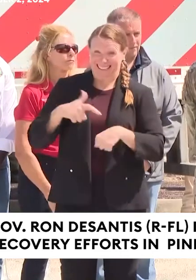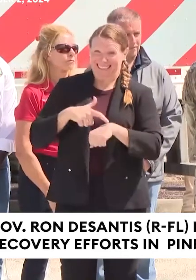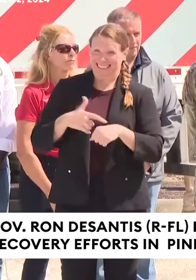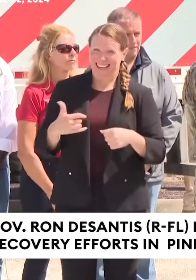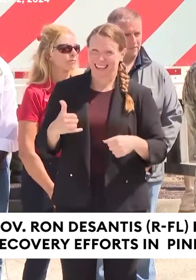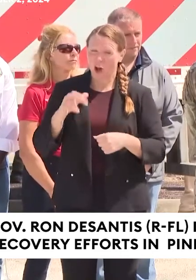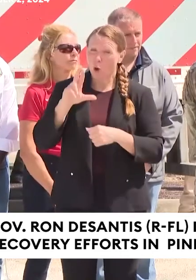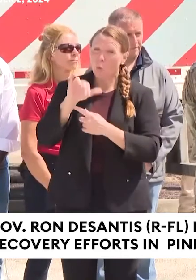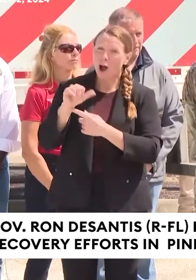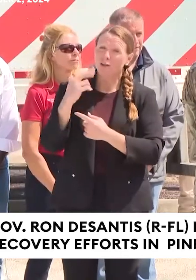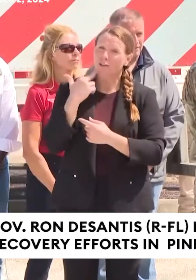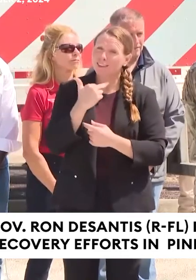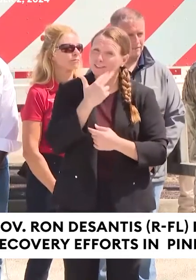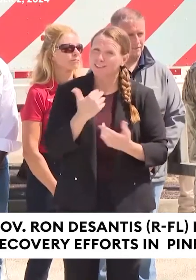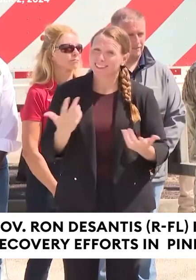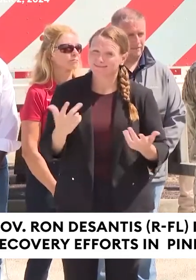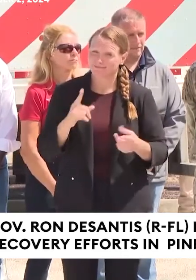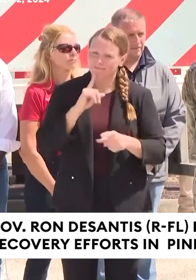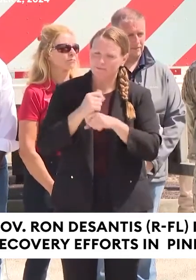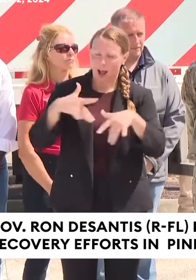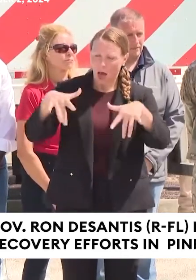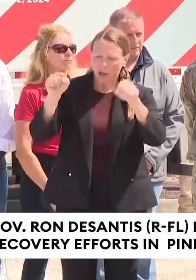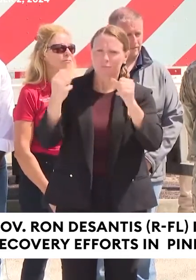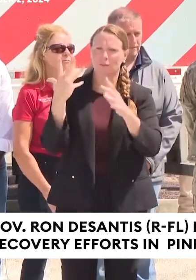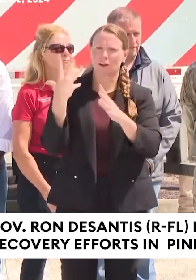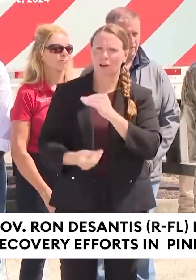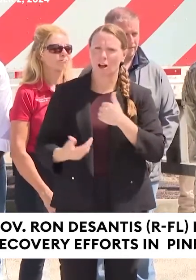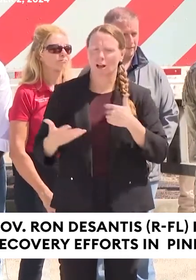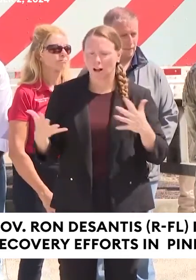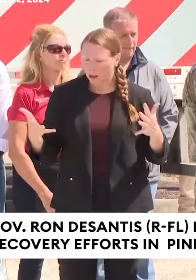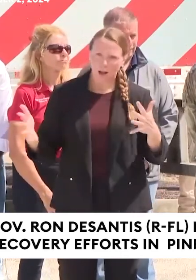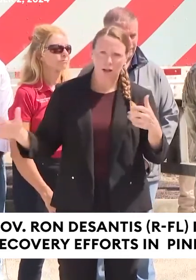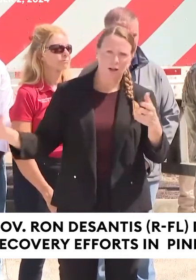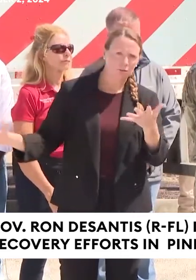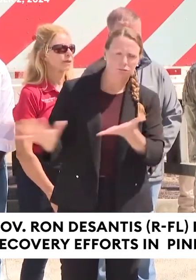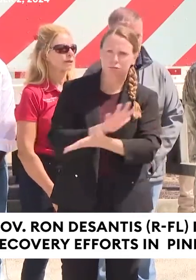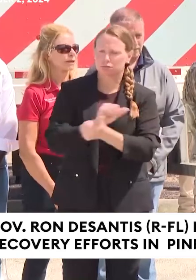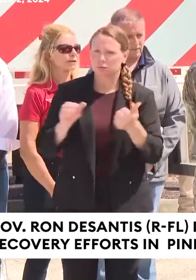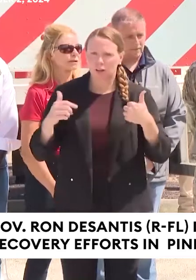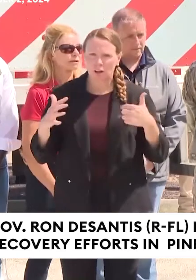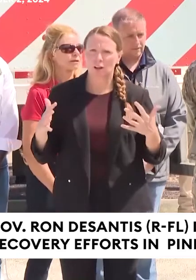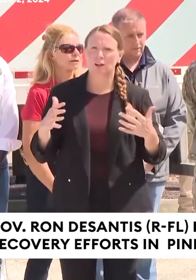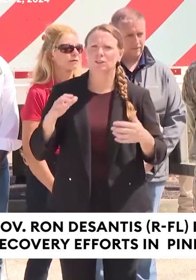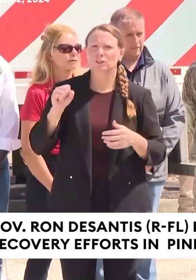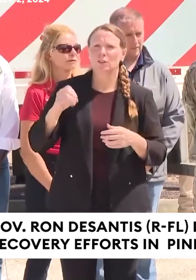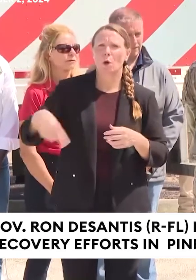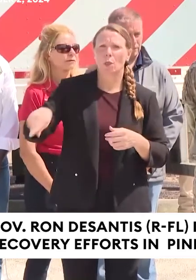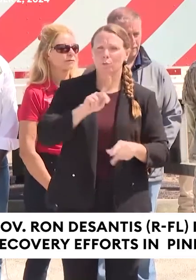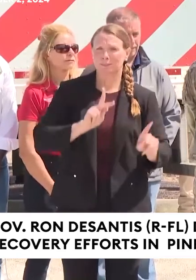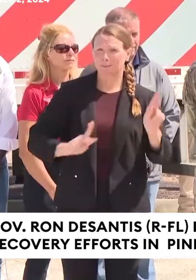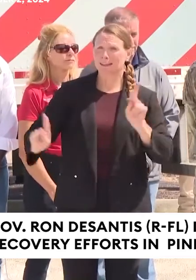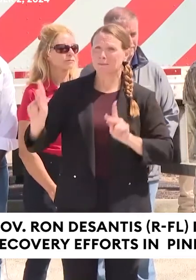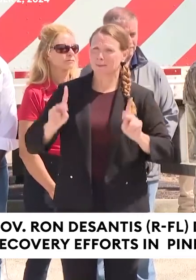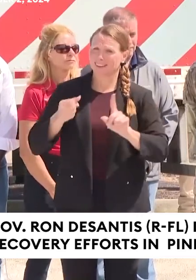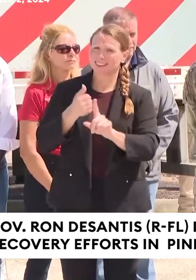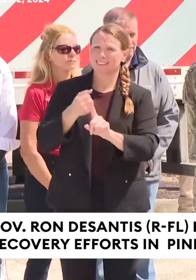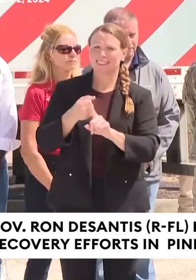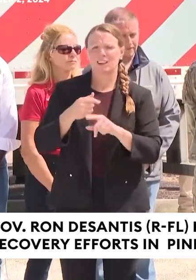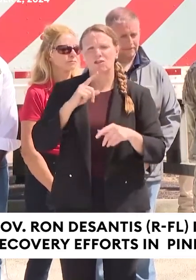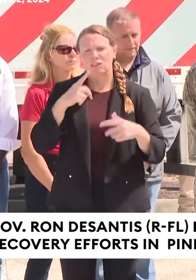Roy's Restaurant is basically gone, total destruction. So, these are folks who are